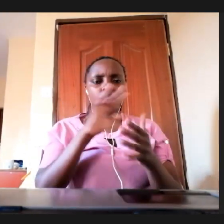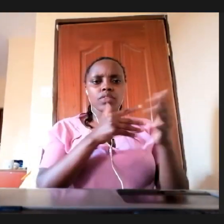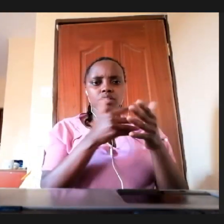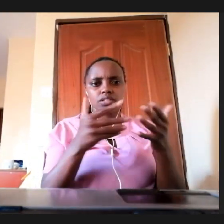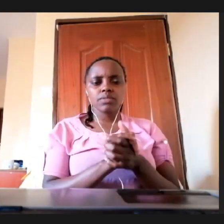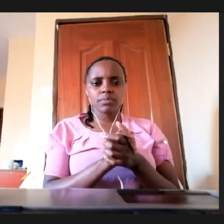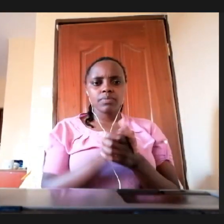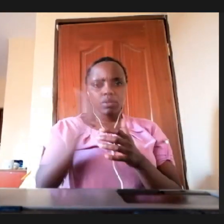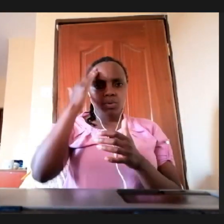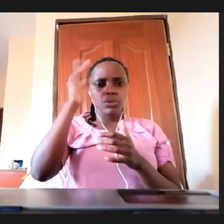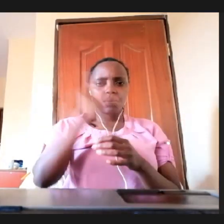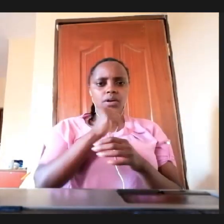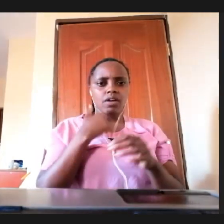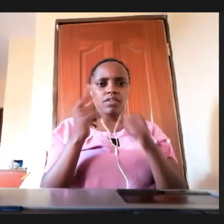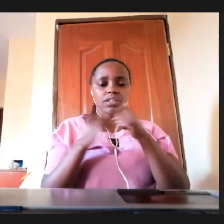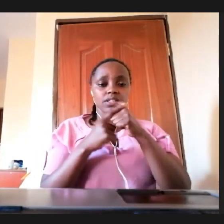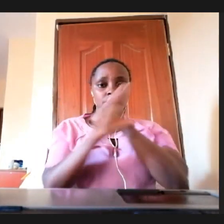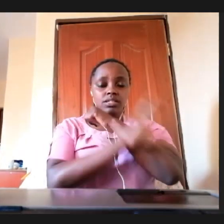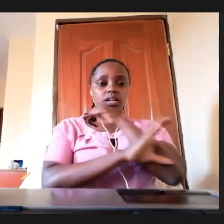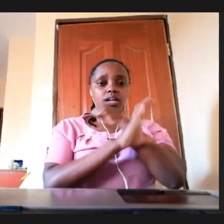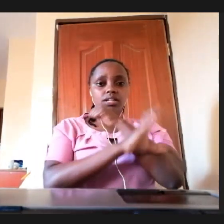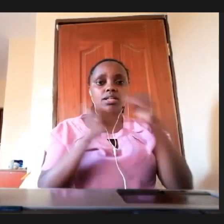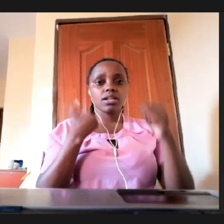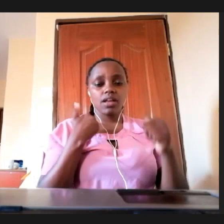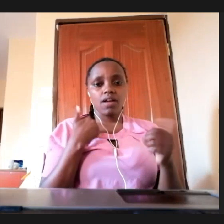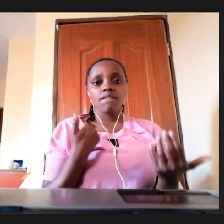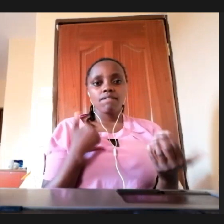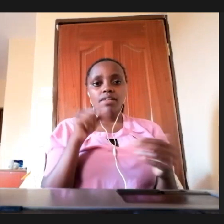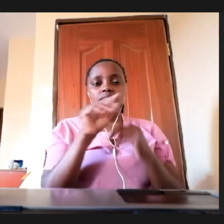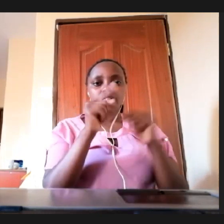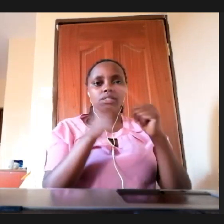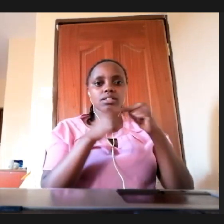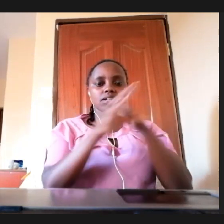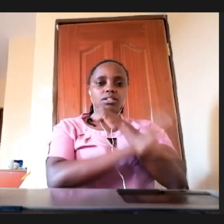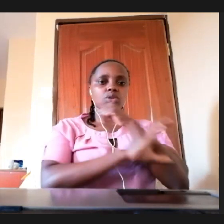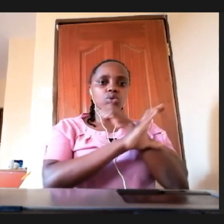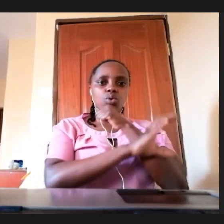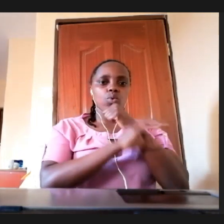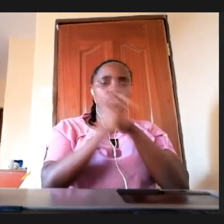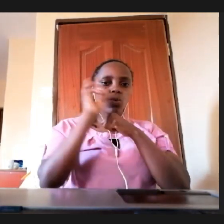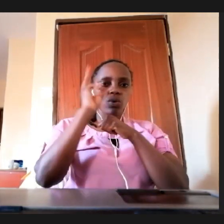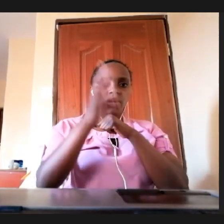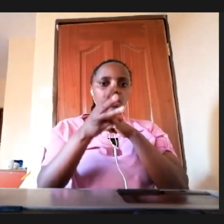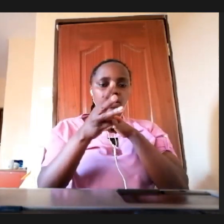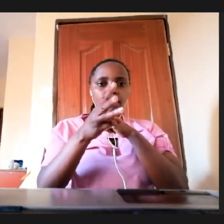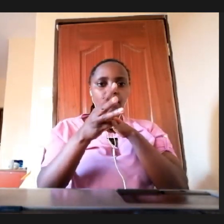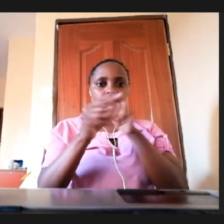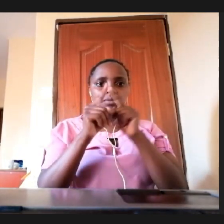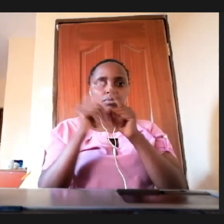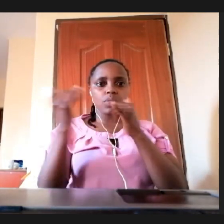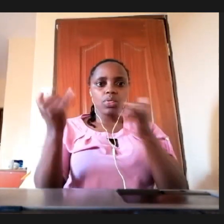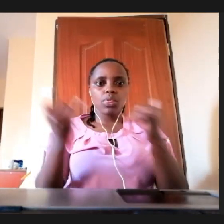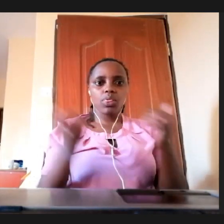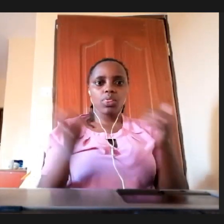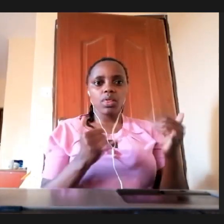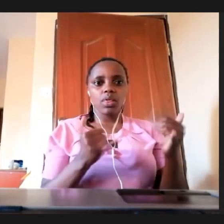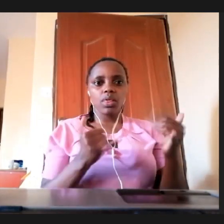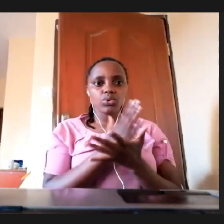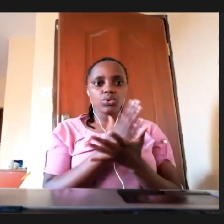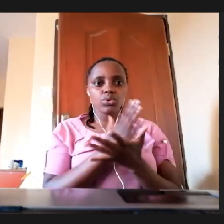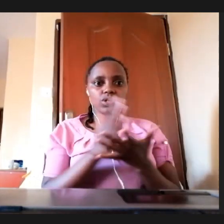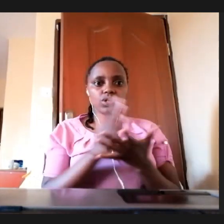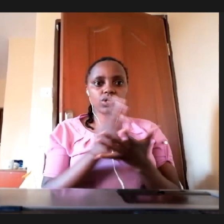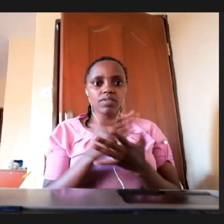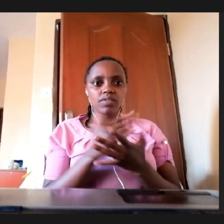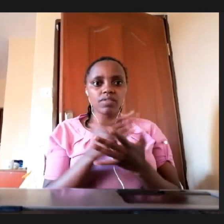we know we have 6 countries. Of course, those six countries will be invited to share experiences,